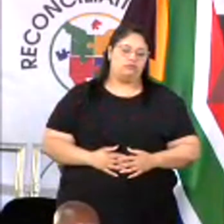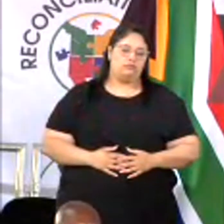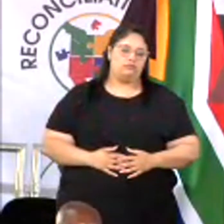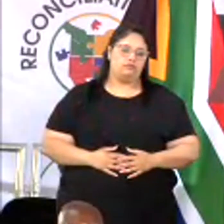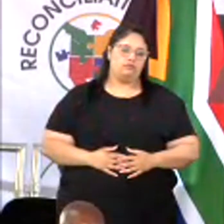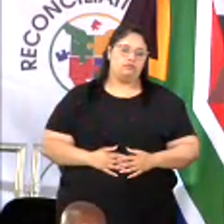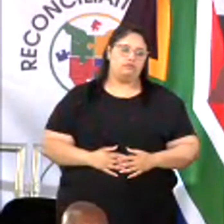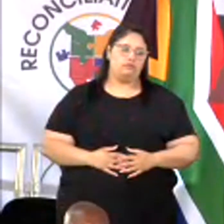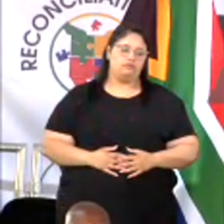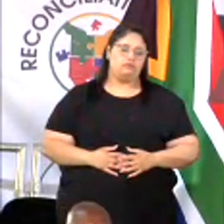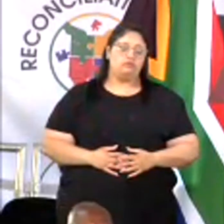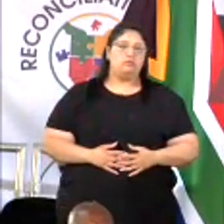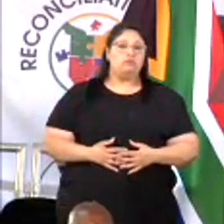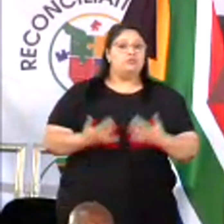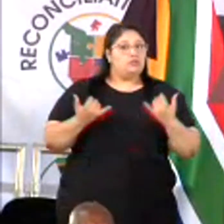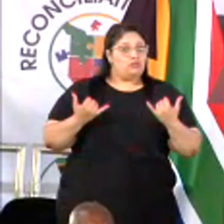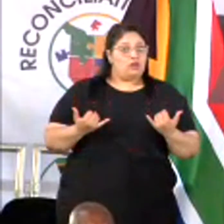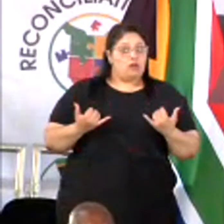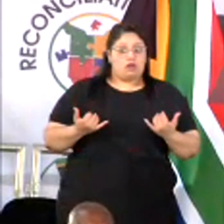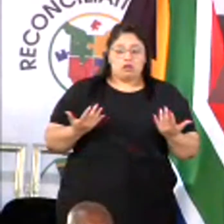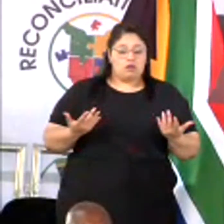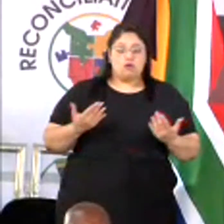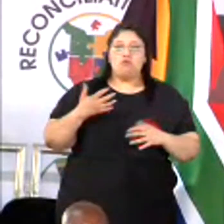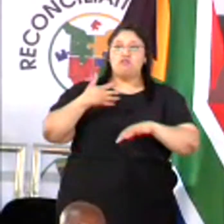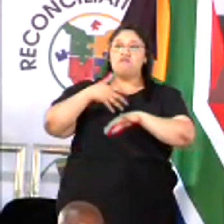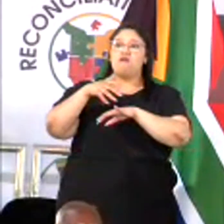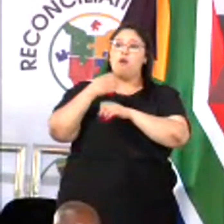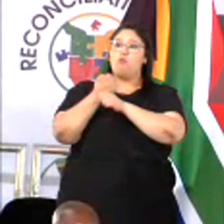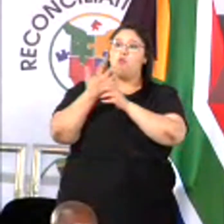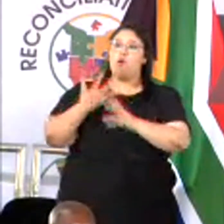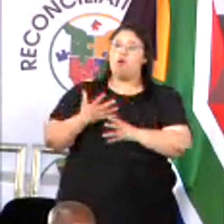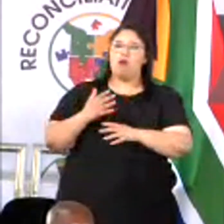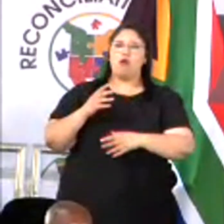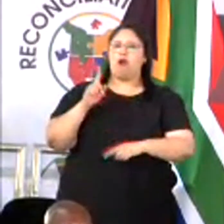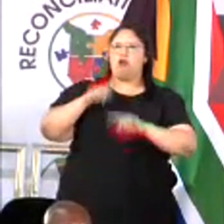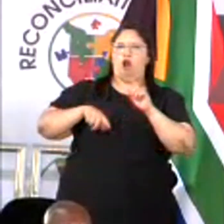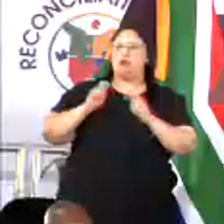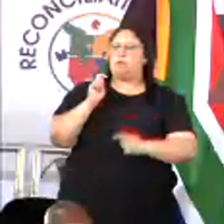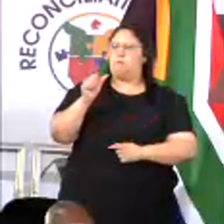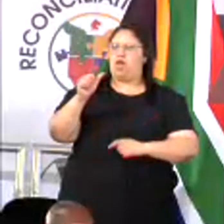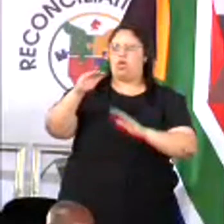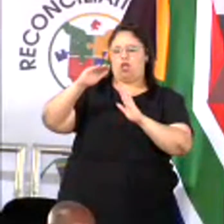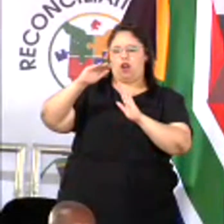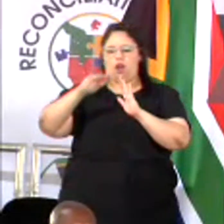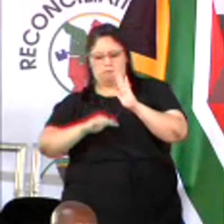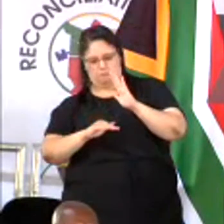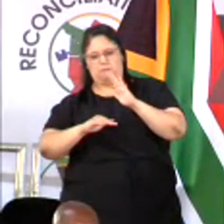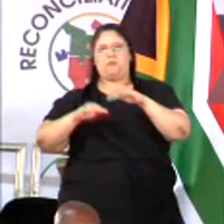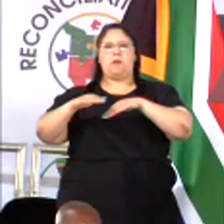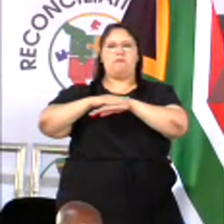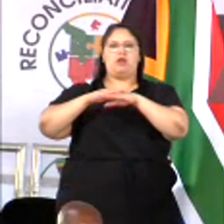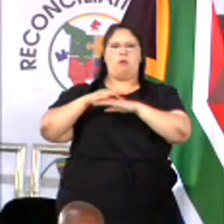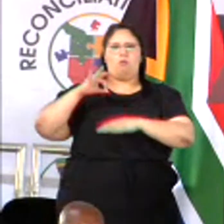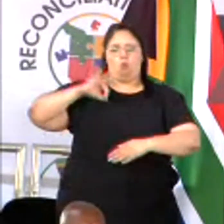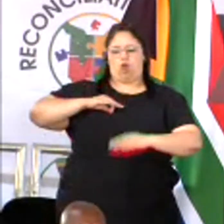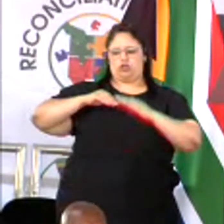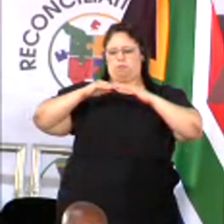Now, no farm workers may be paid below the national minimum